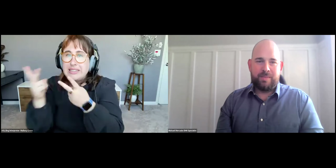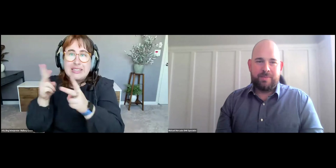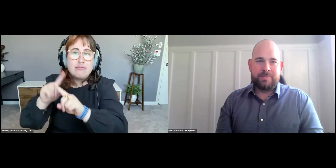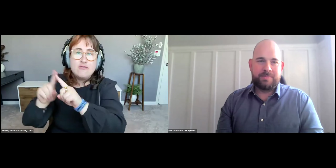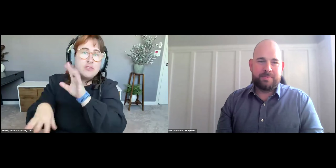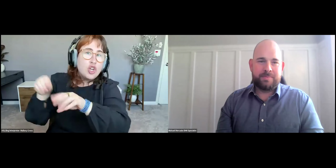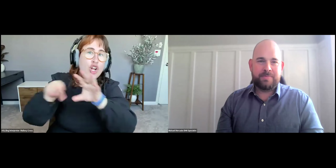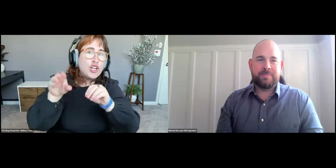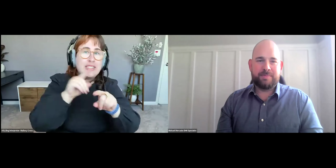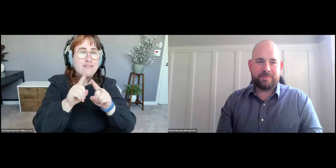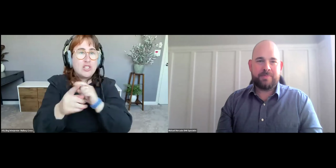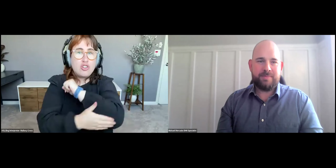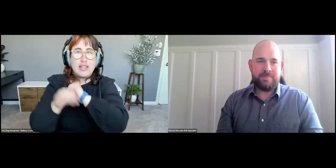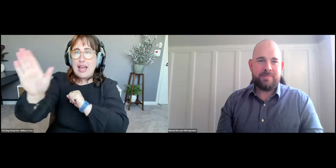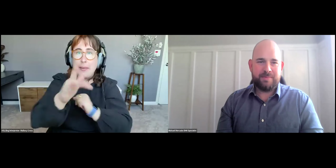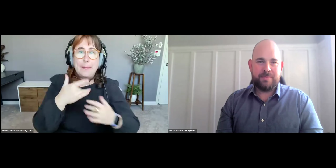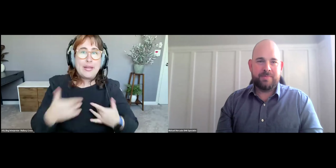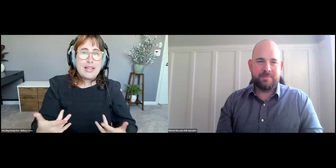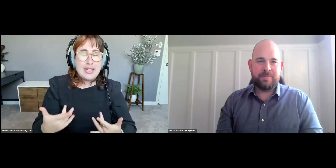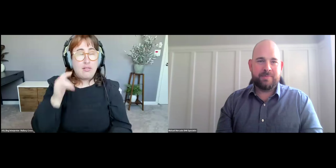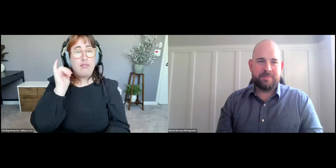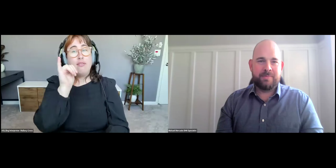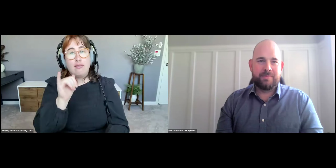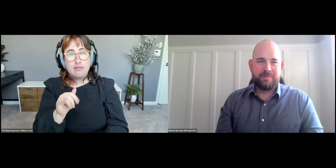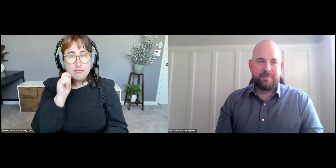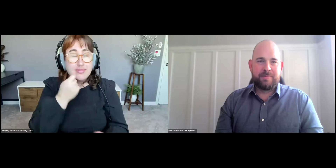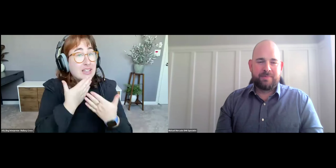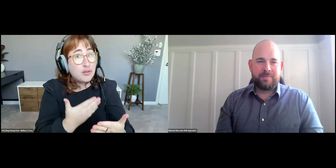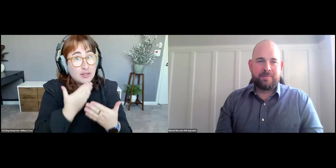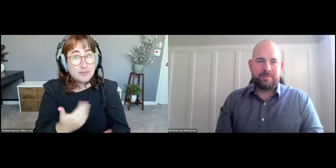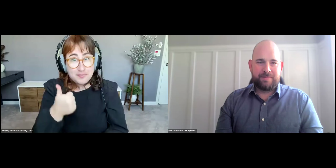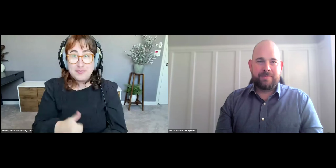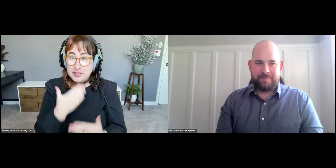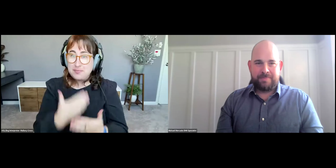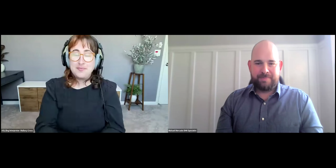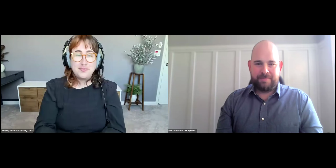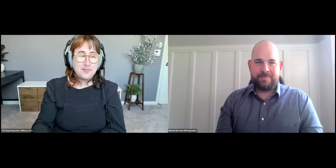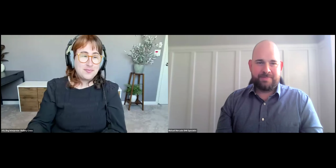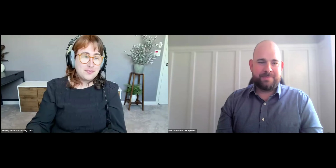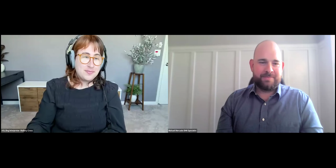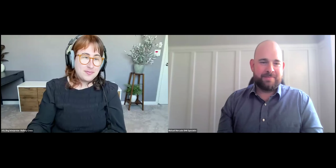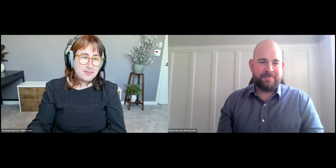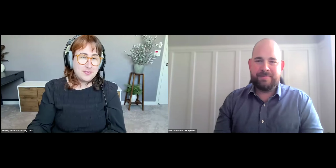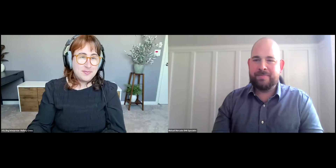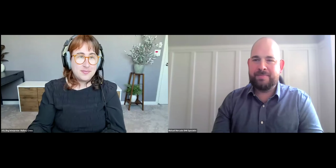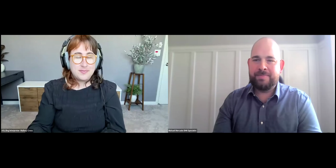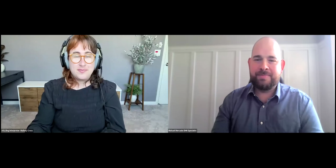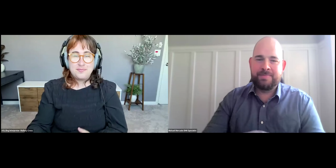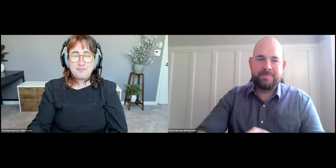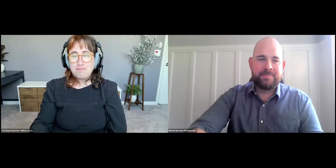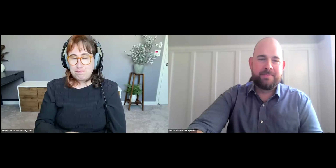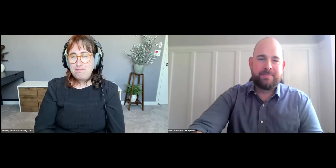communicate through barriers and challenges is excellent. So thank you very much, Michael. Much appreciated.